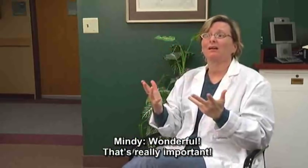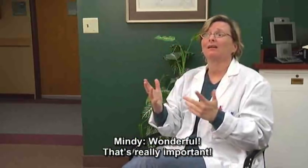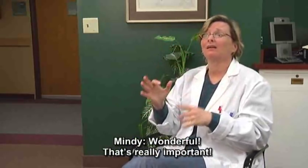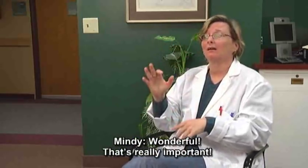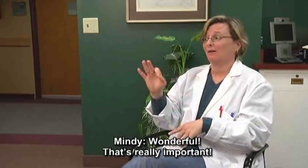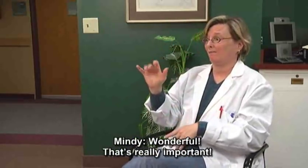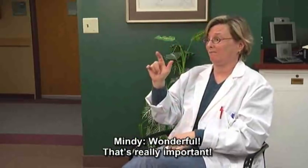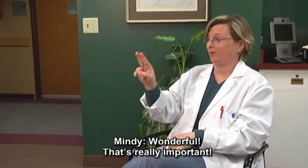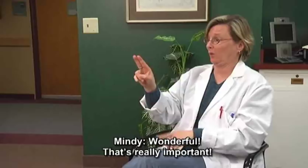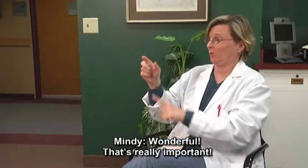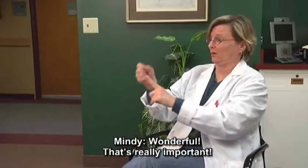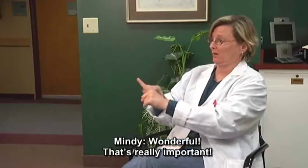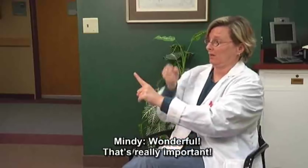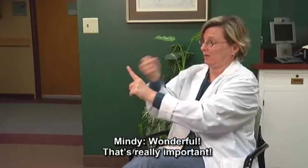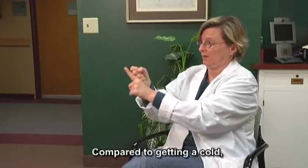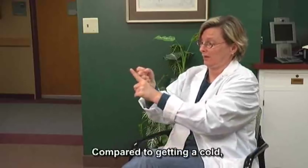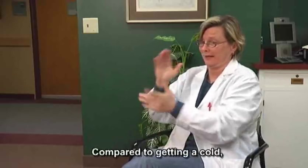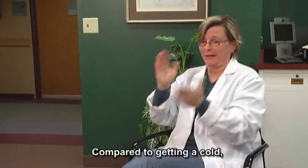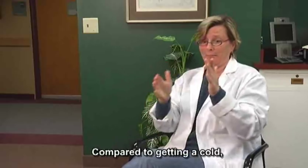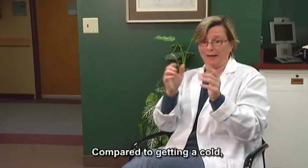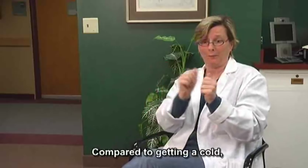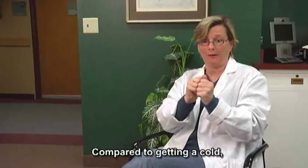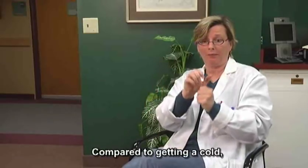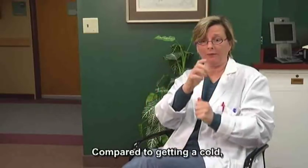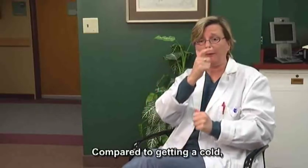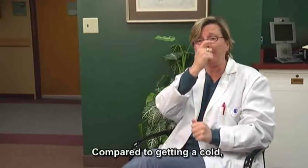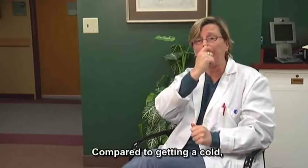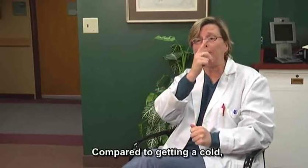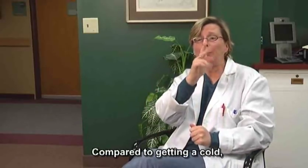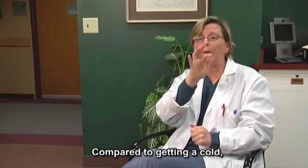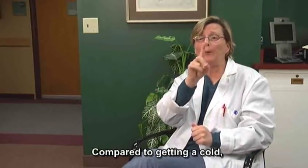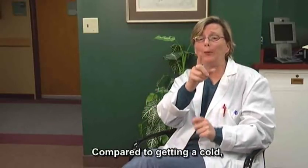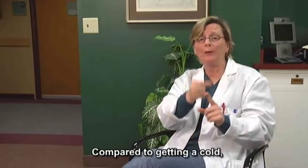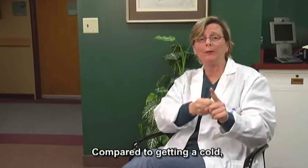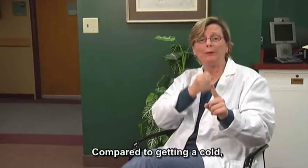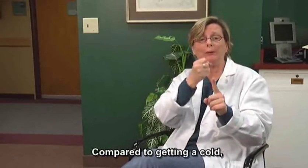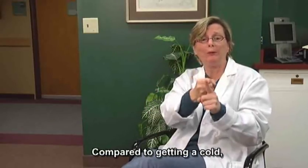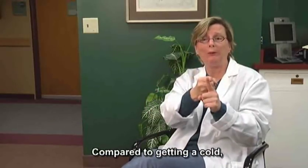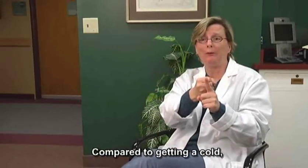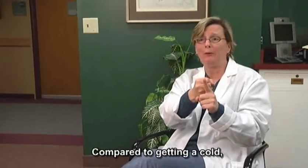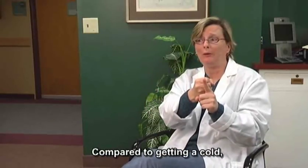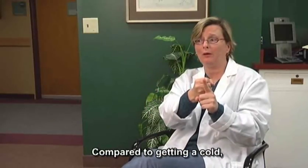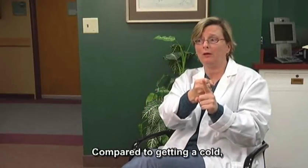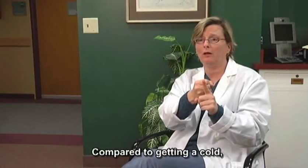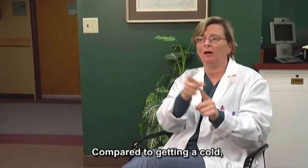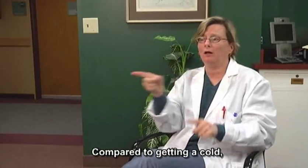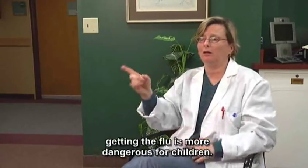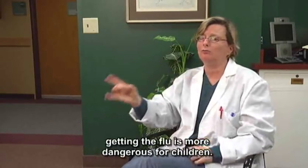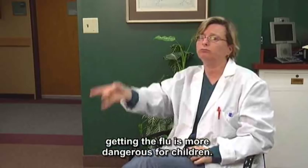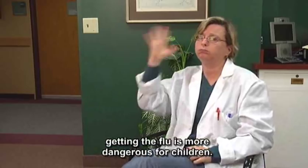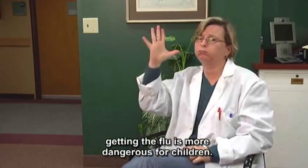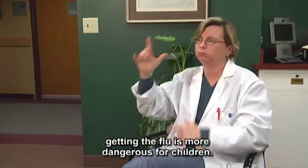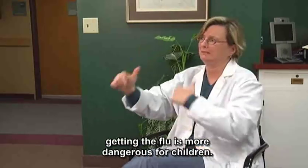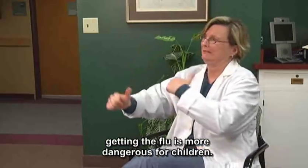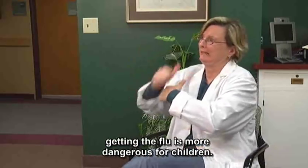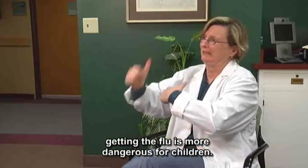really important compared to getting a cold getting the flu is more dangerous for children